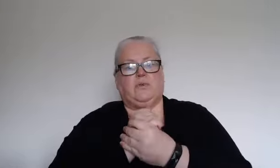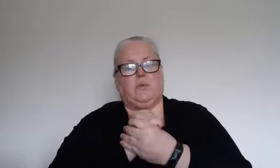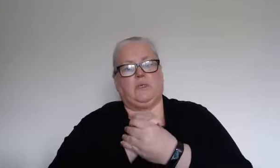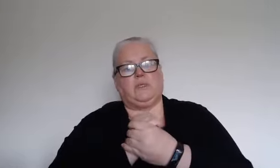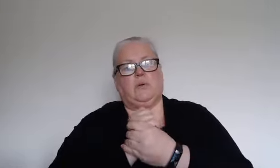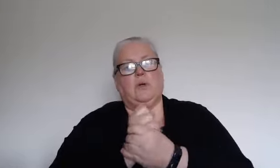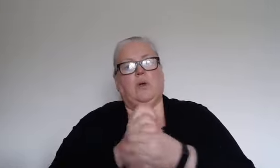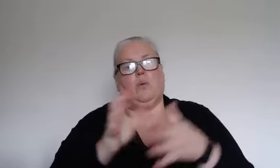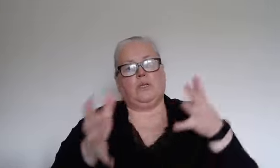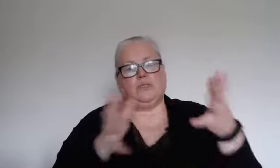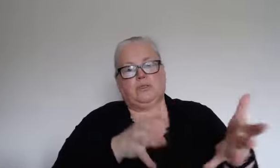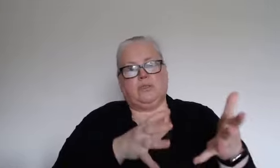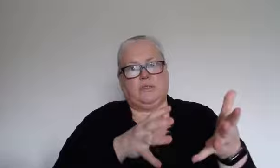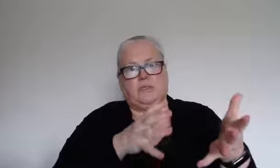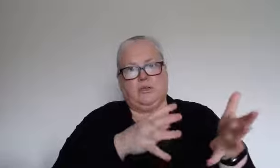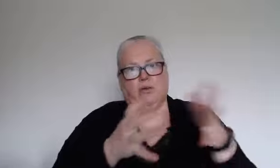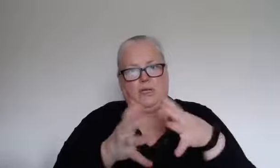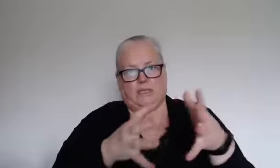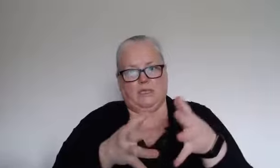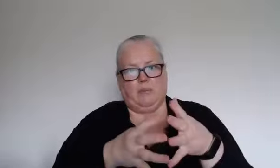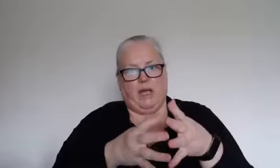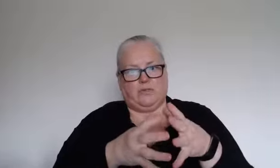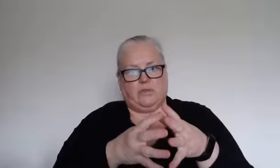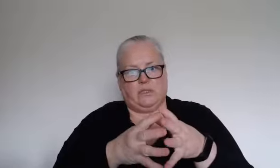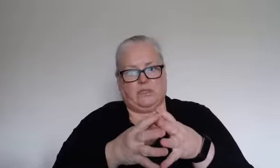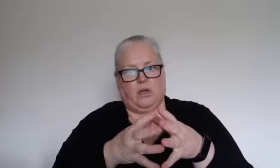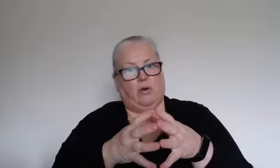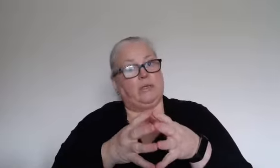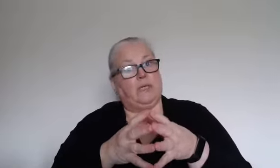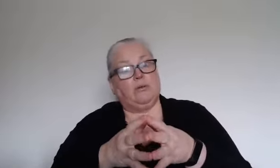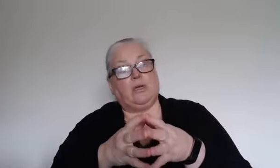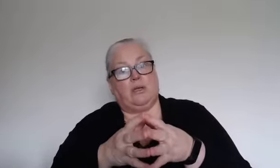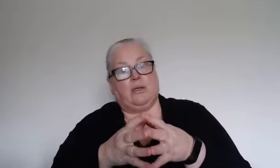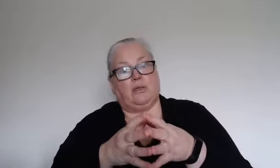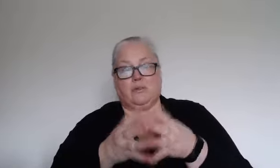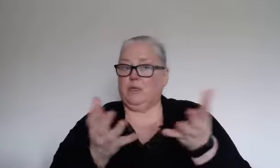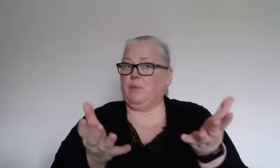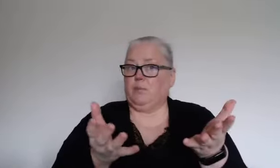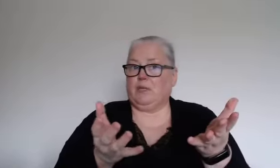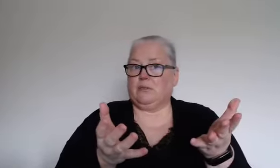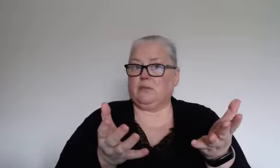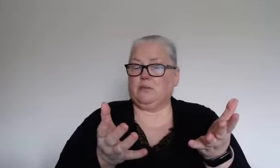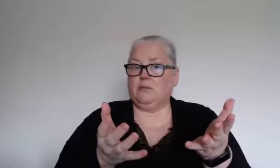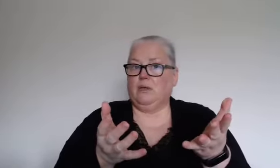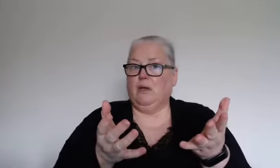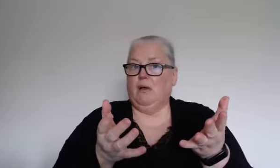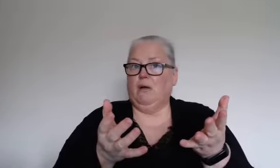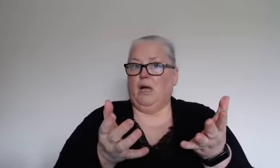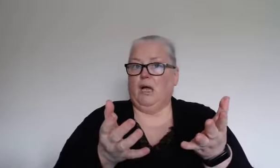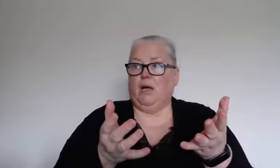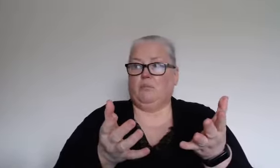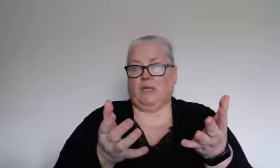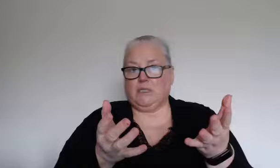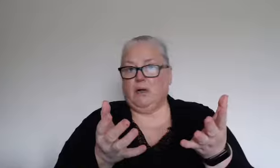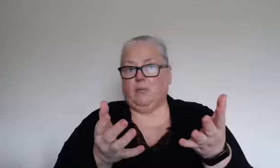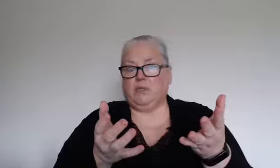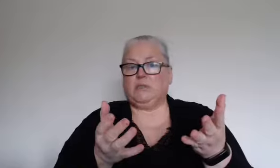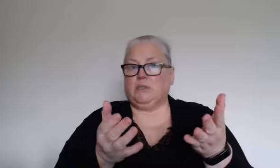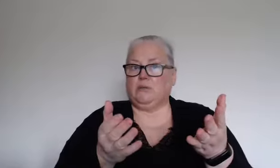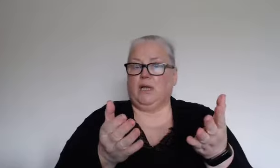want. So what does your eating patterns currently look like? Are you skipping meals? That's common to do that, to